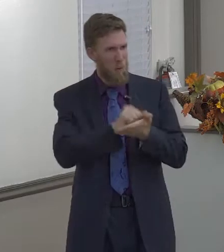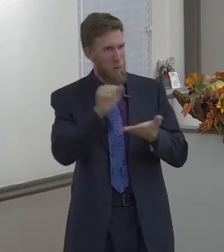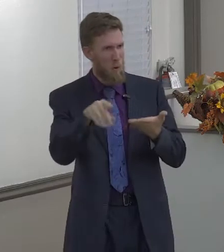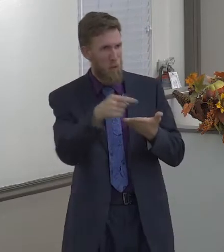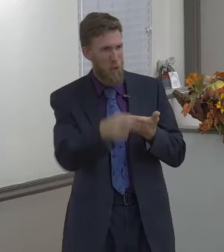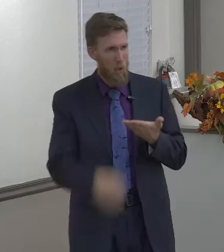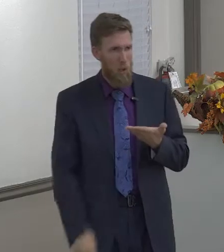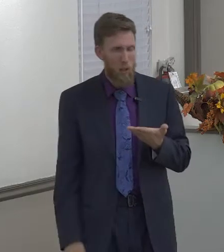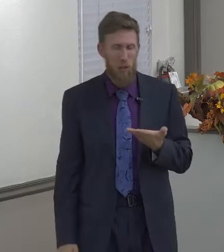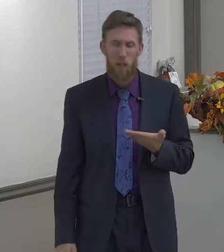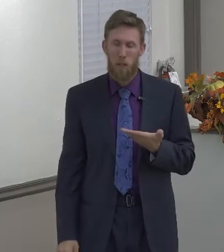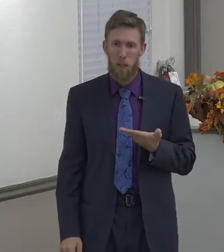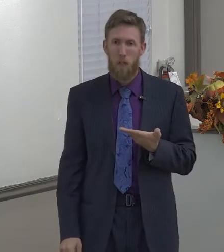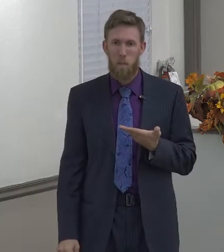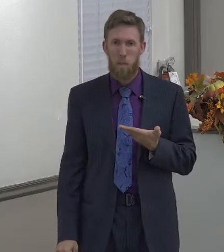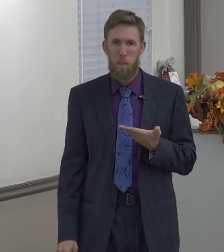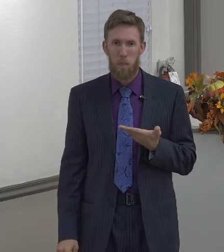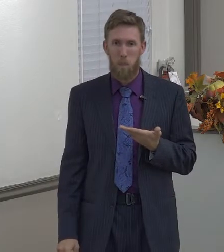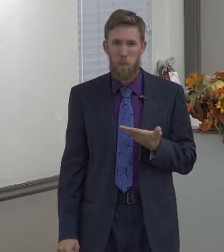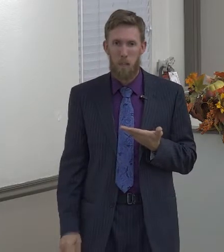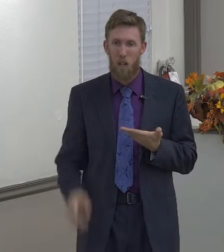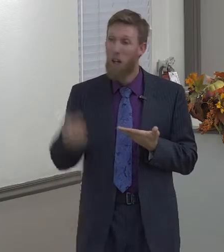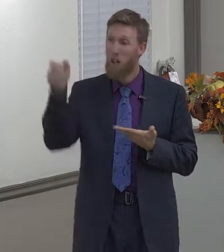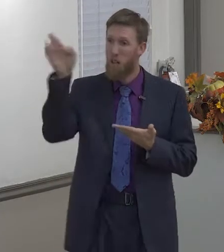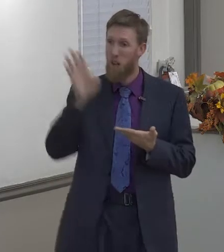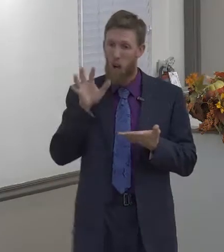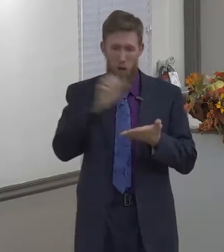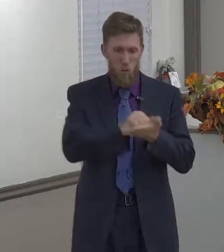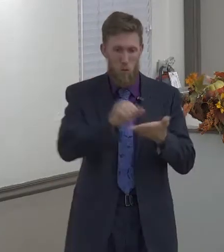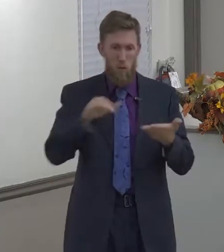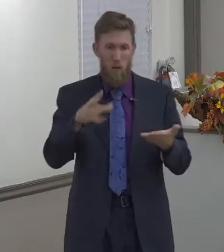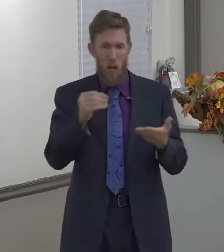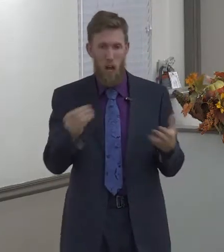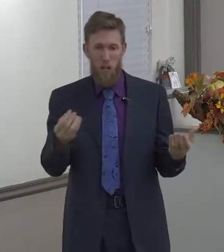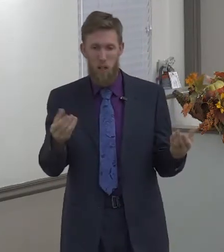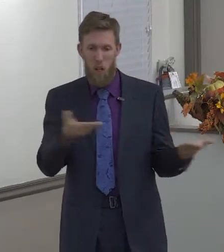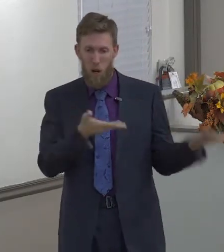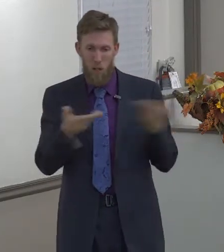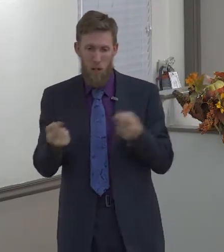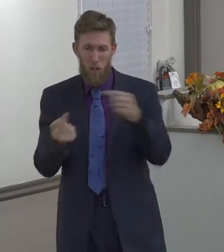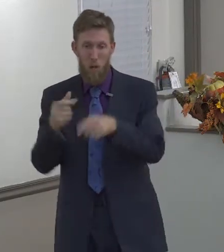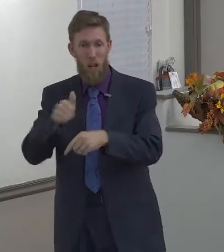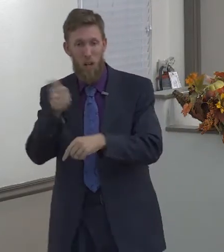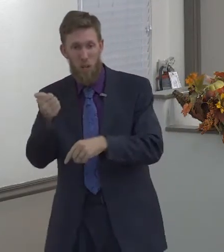people that do that, the people that get offended and leave like that, number one, they're not dealing